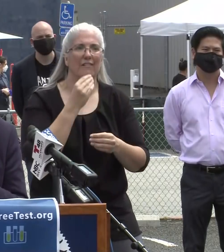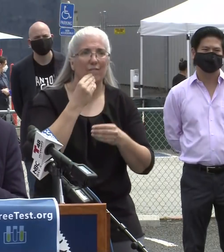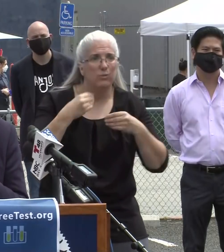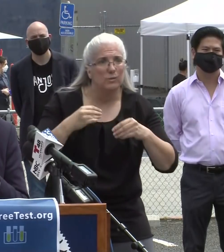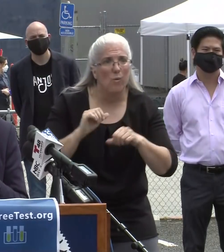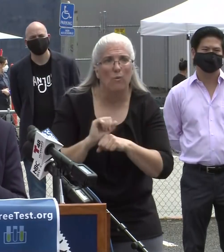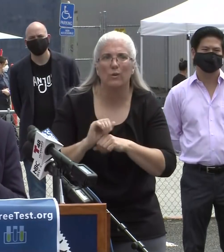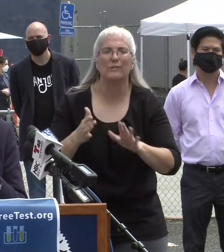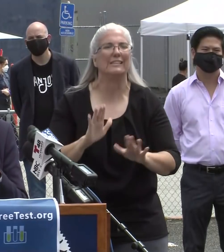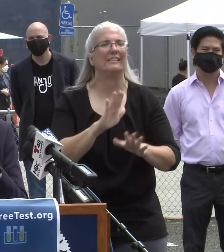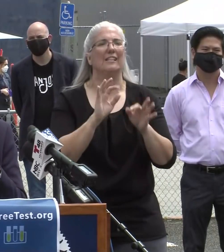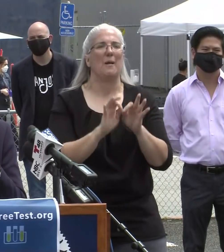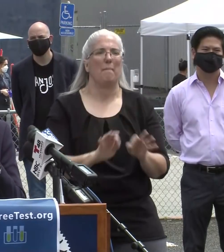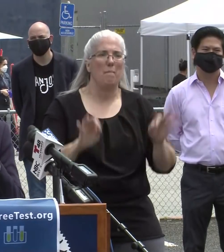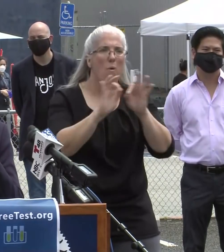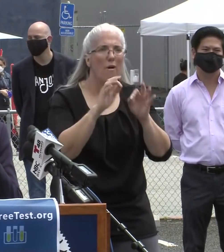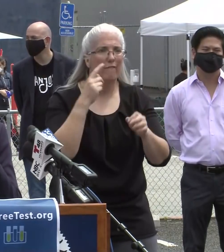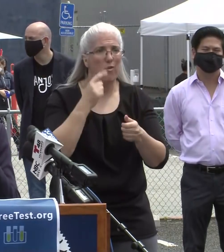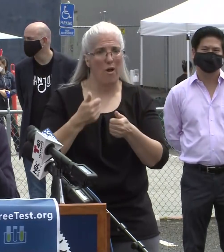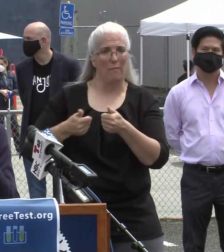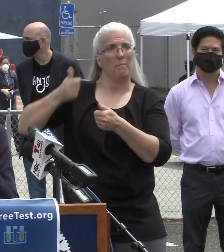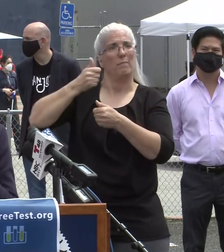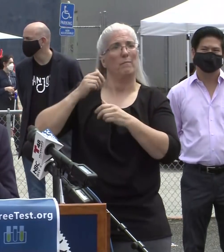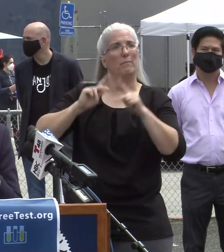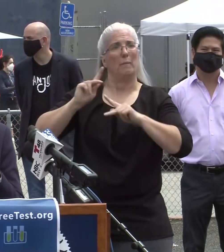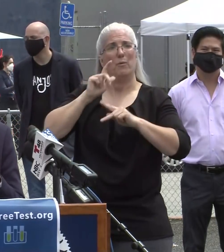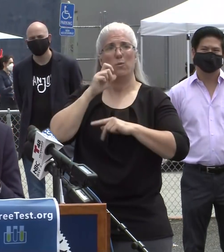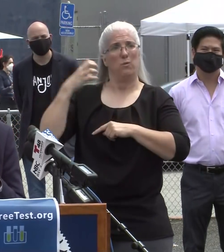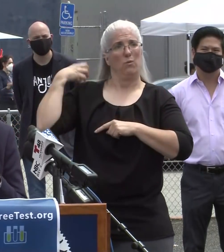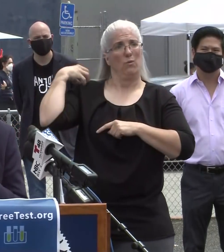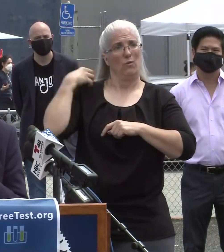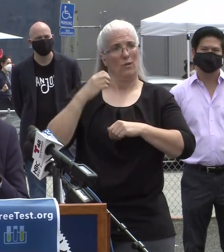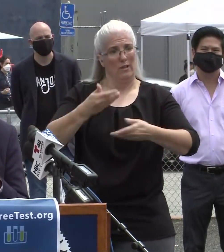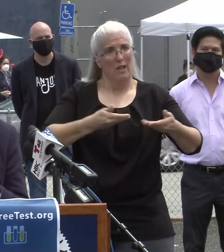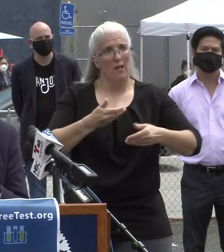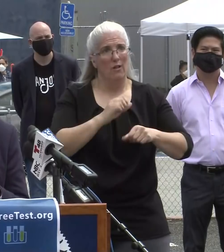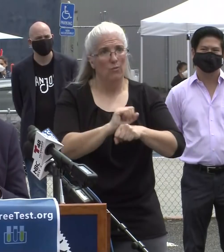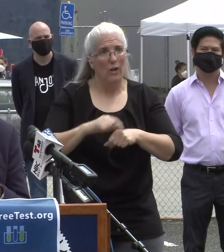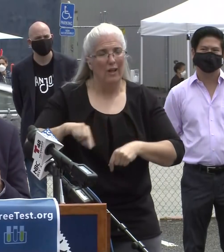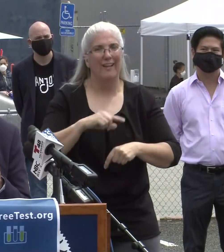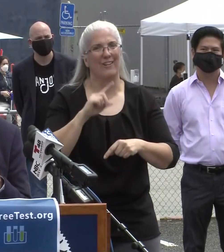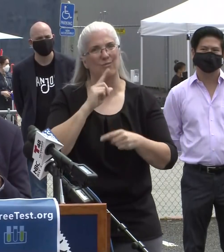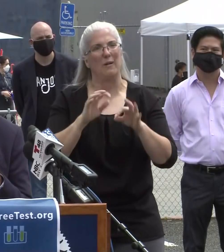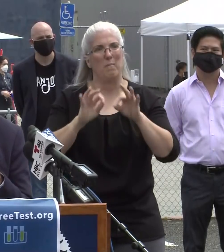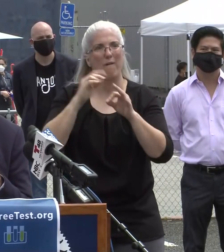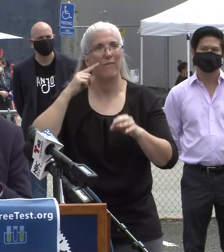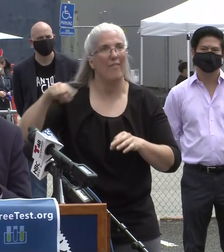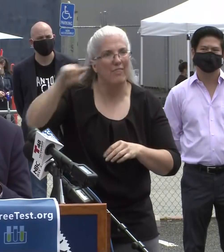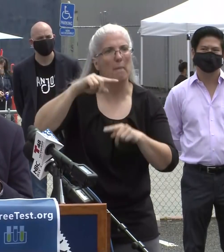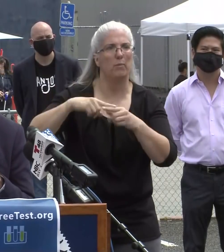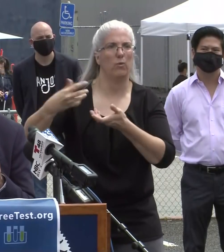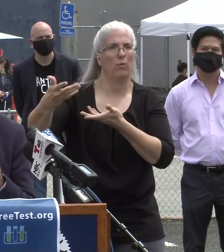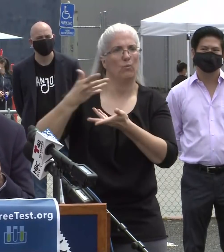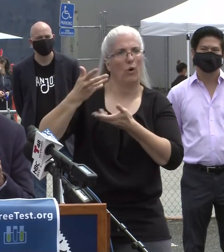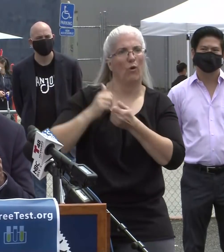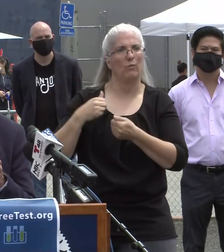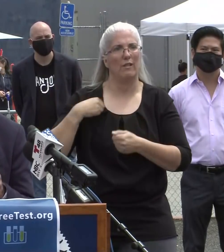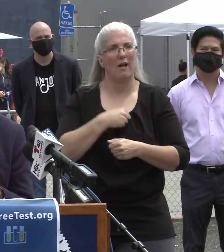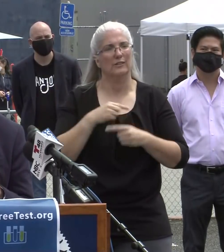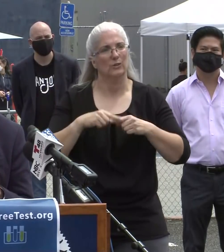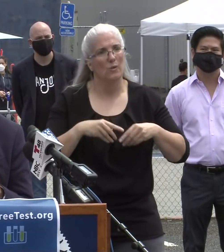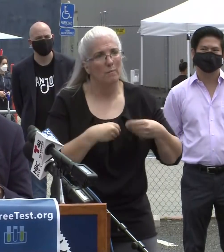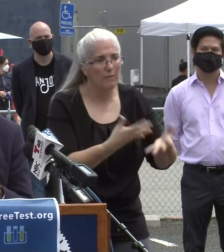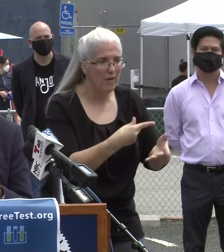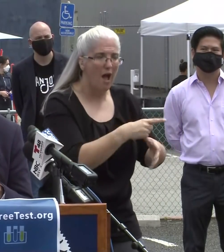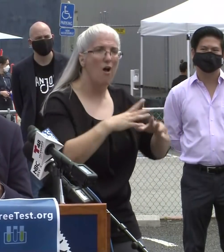of the workers to understand that it's really important for them to work with us and their employees to provide time for